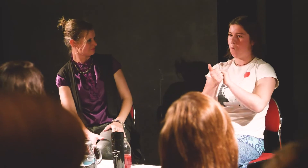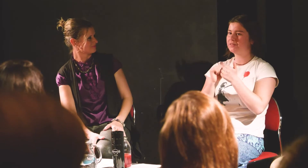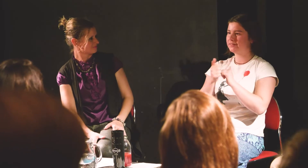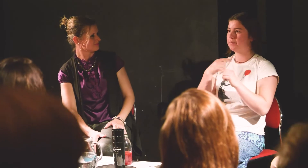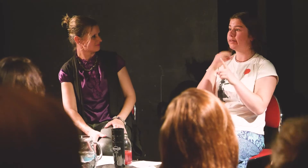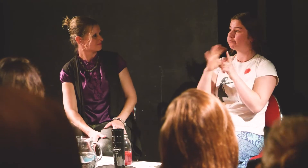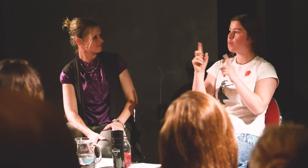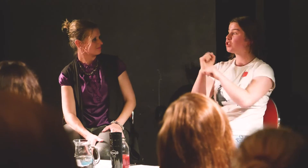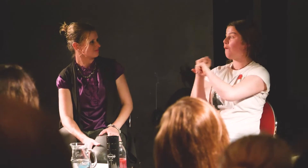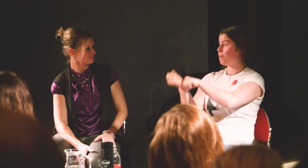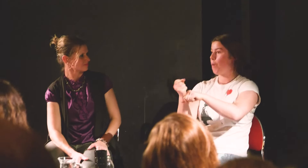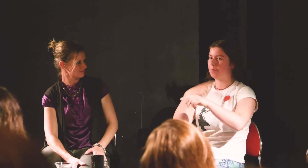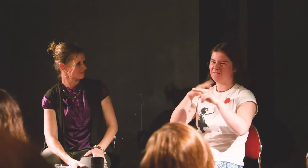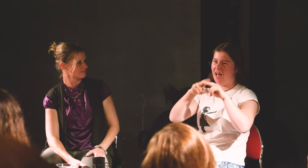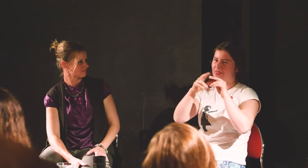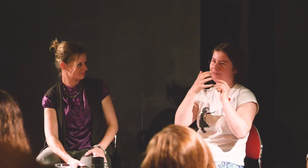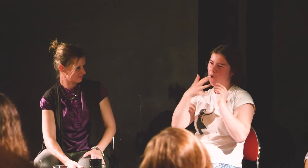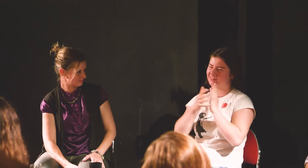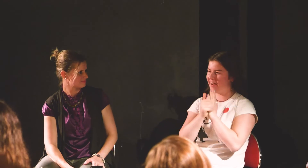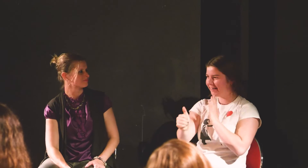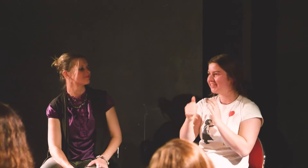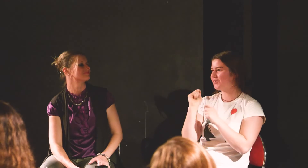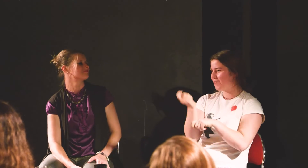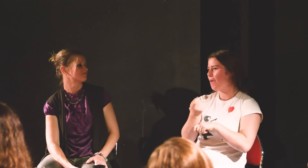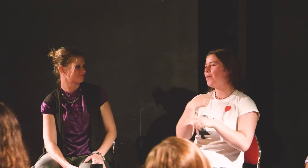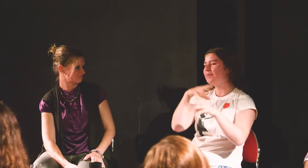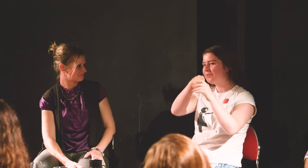Yeah, I grew up playing sports as well, specifically softball, because my dad's a pretty